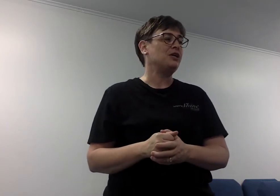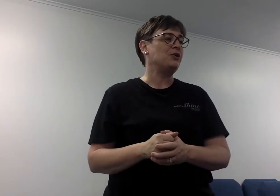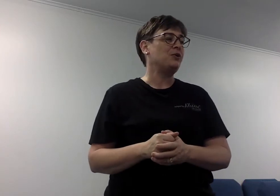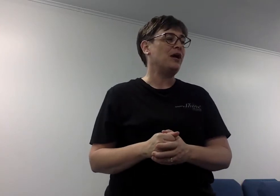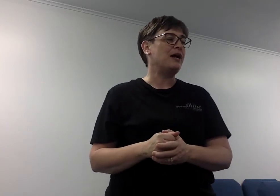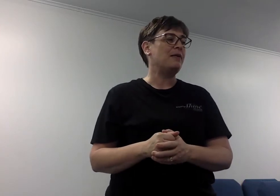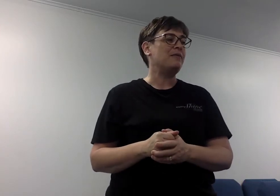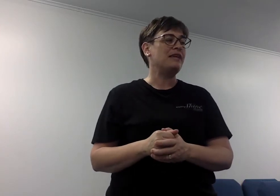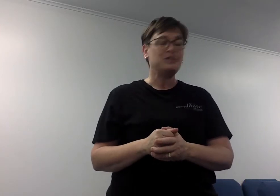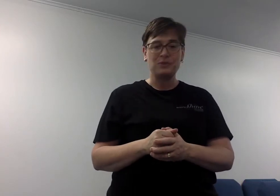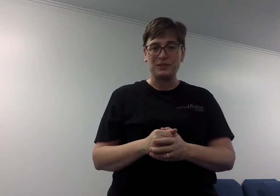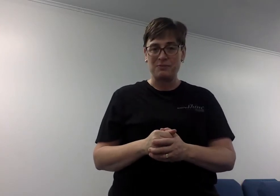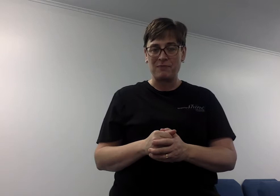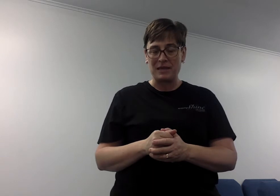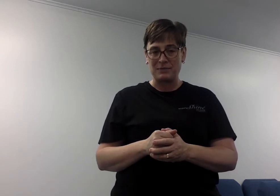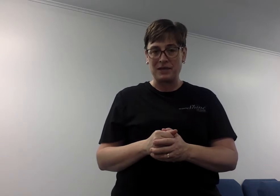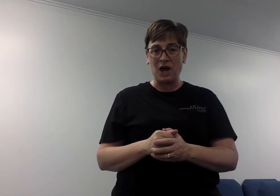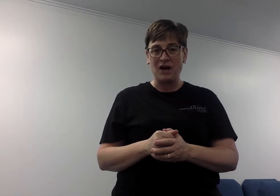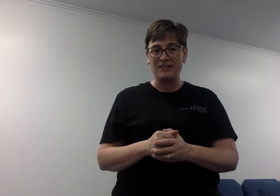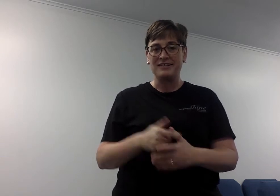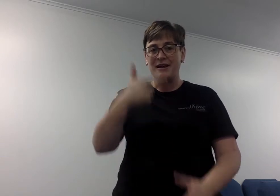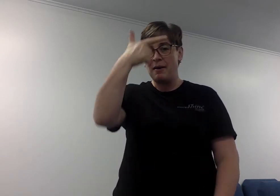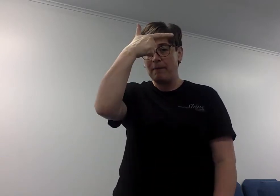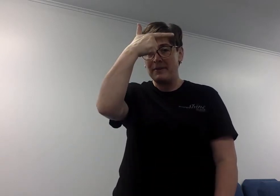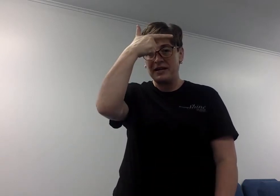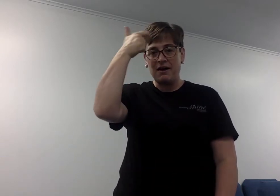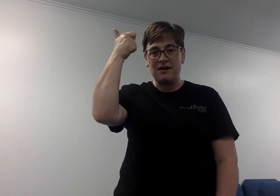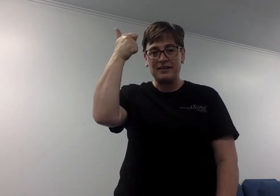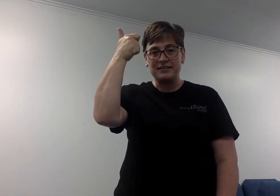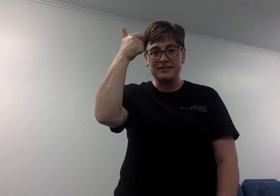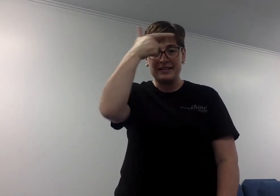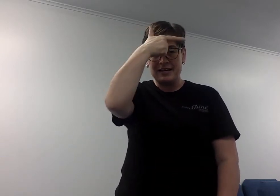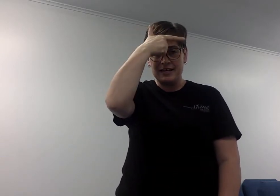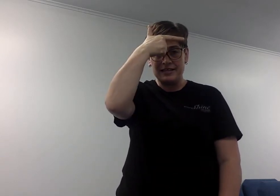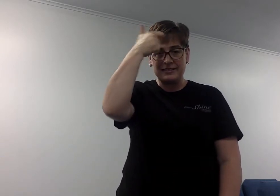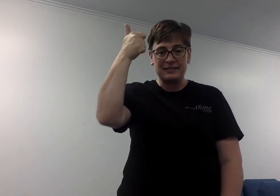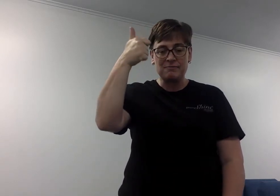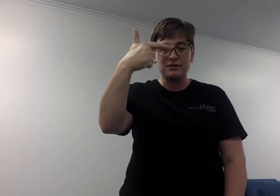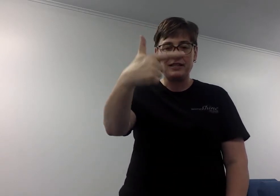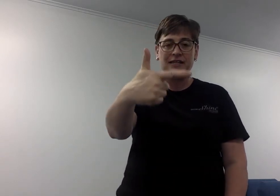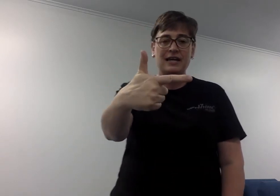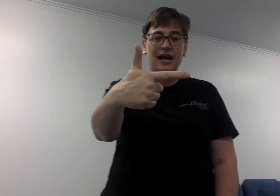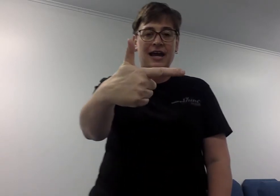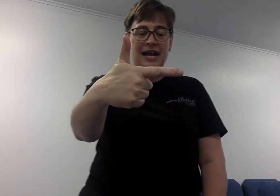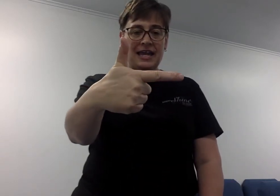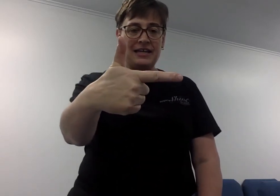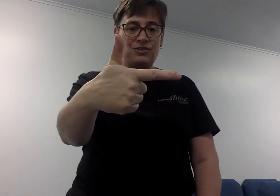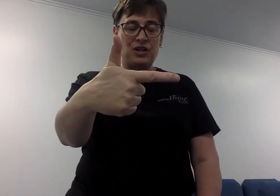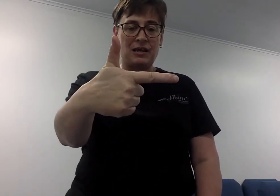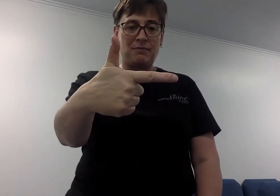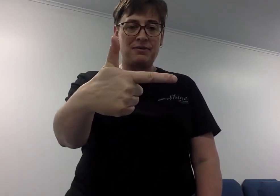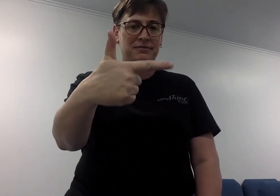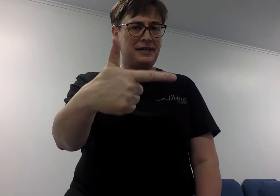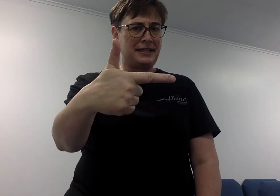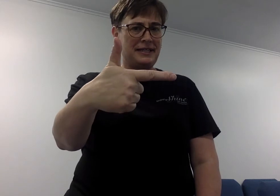So the next one is because. Because is simply a hand shape like